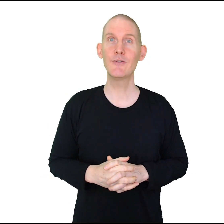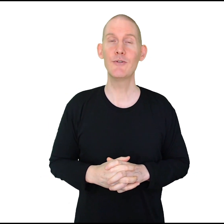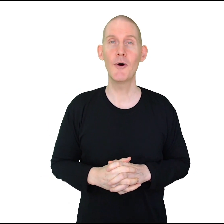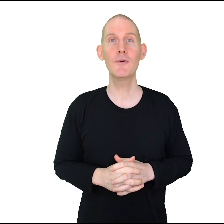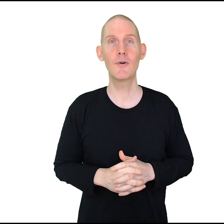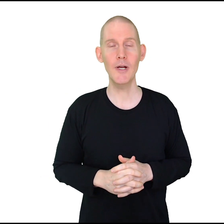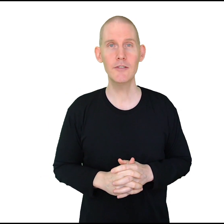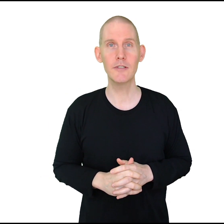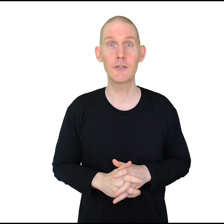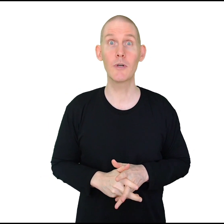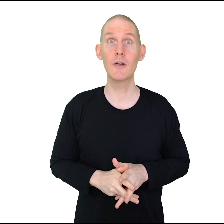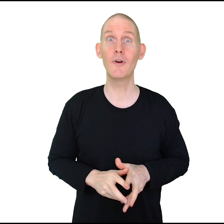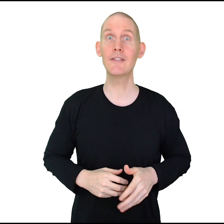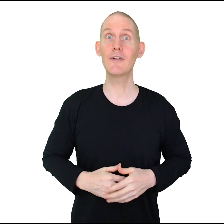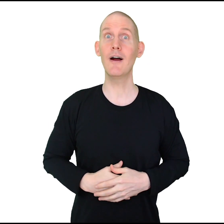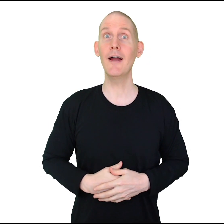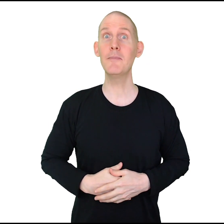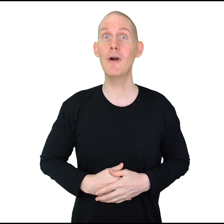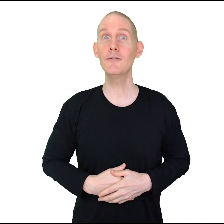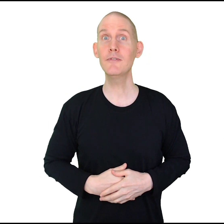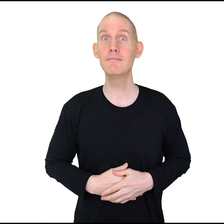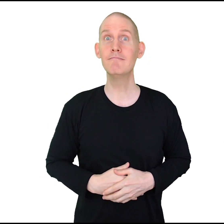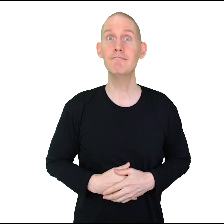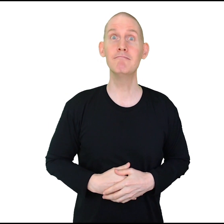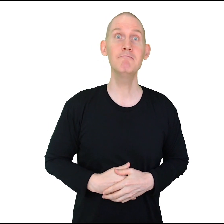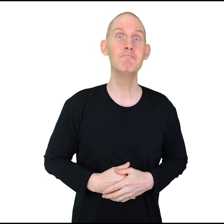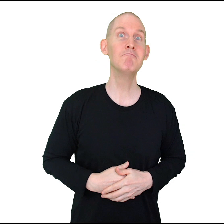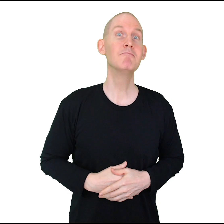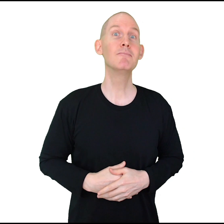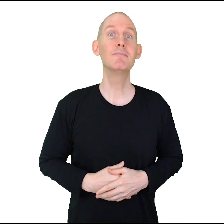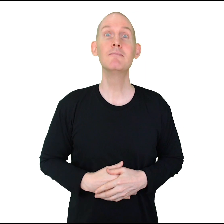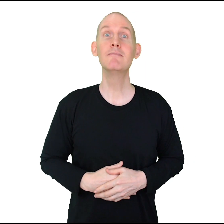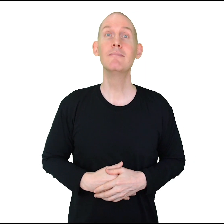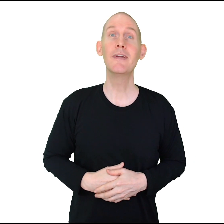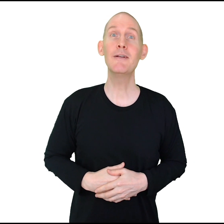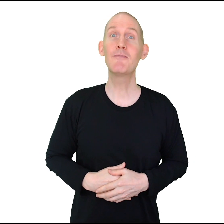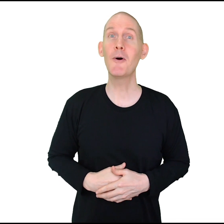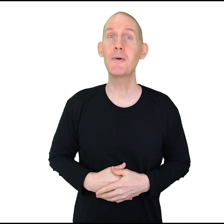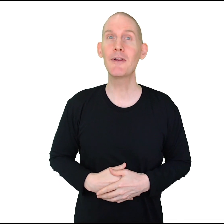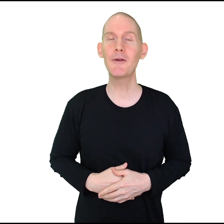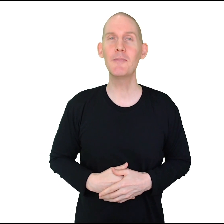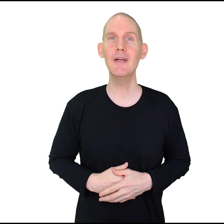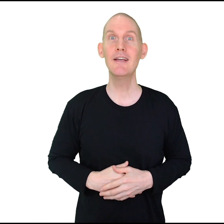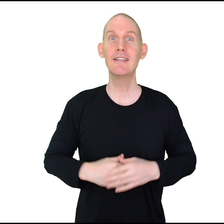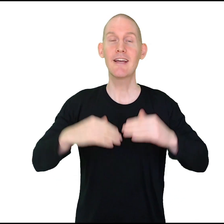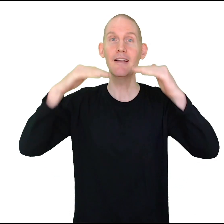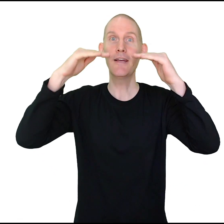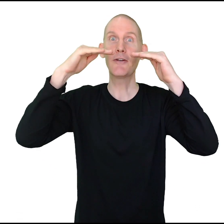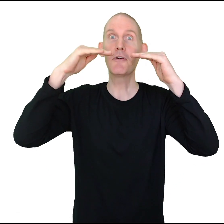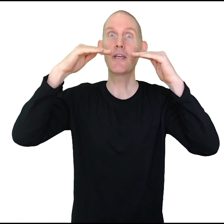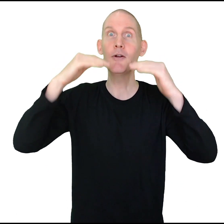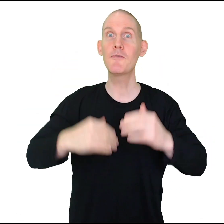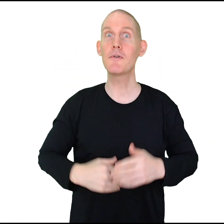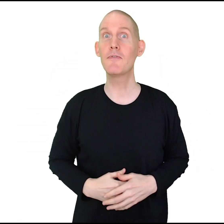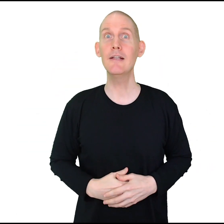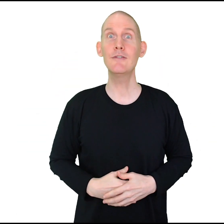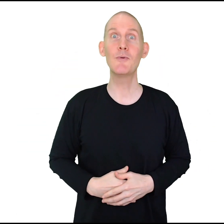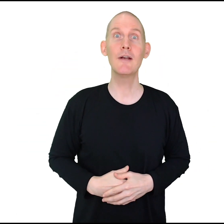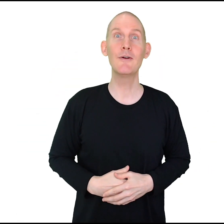yes/no question, so we're going to raise our eyebrows. Lean forward a little bit. It's kind of like you're looking over a fence. You want to know what's